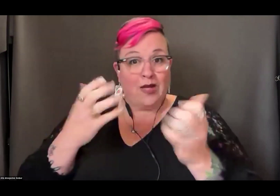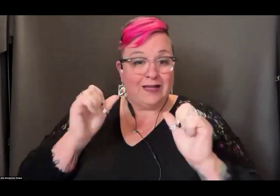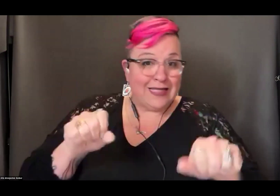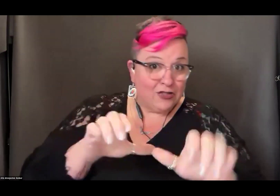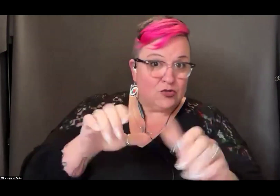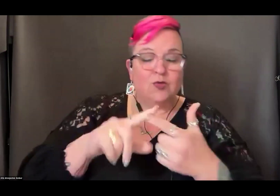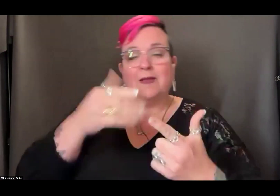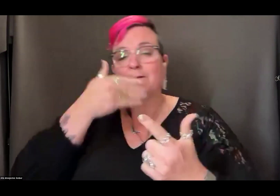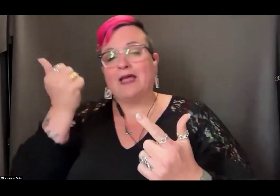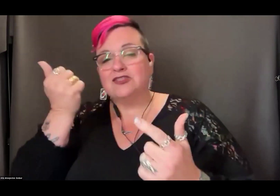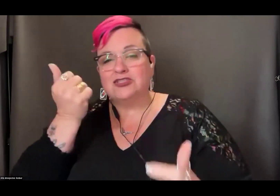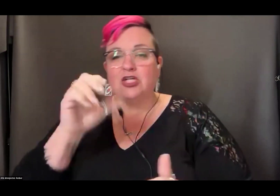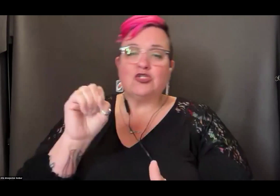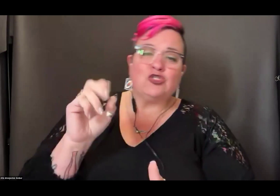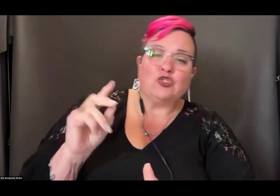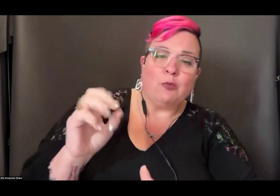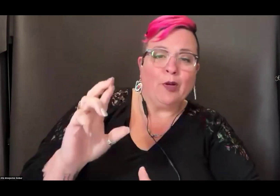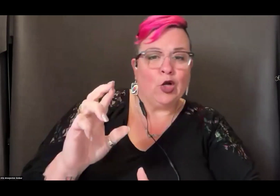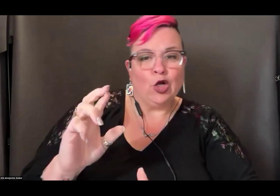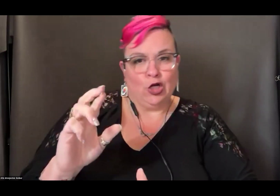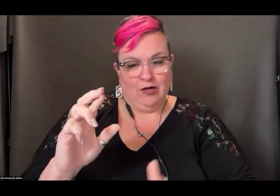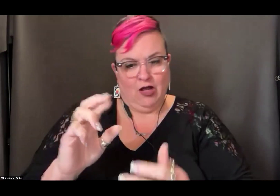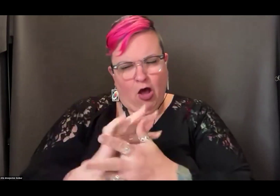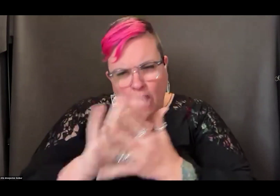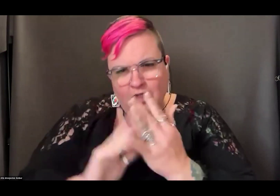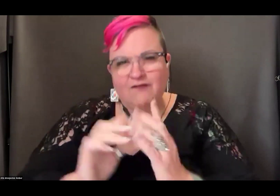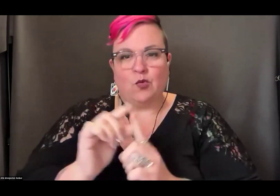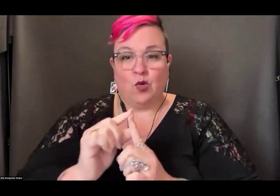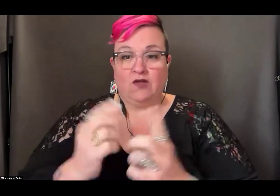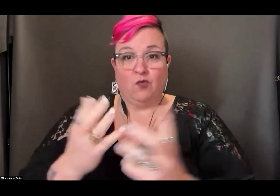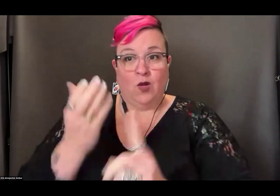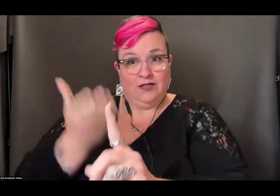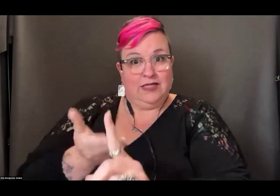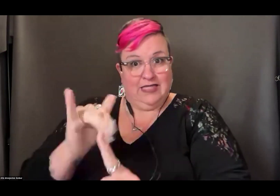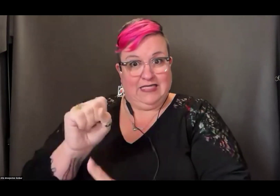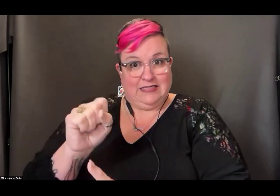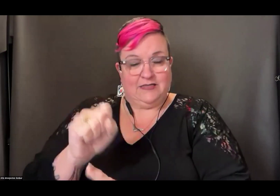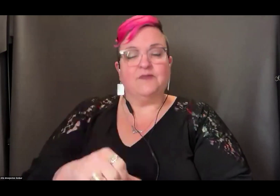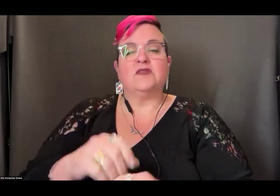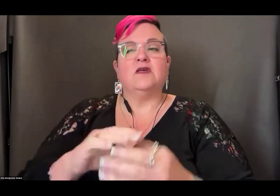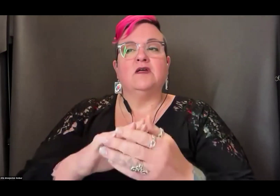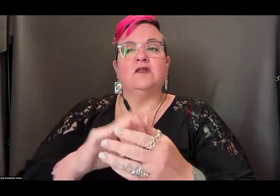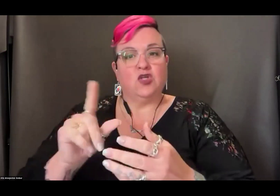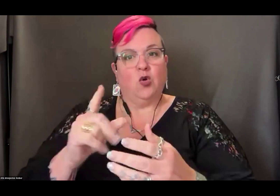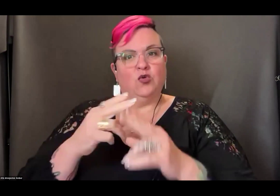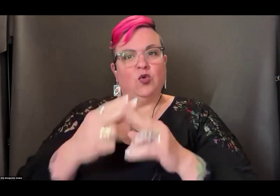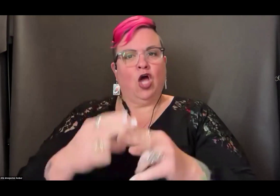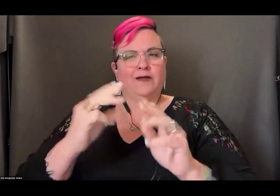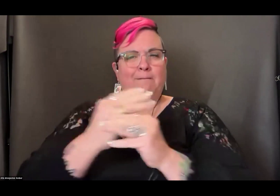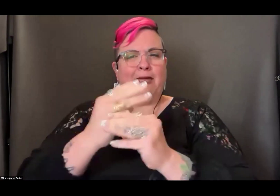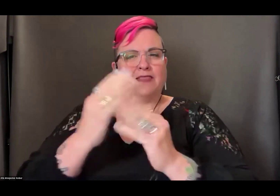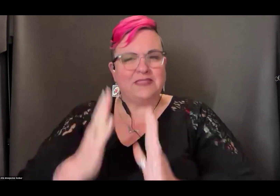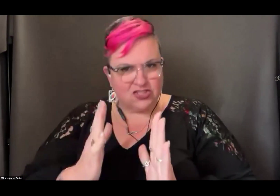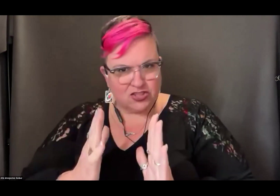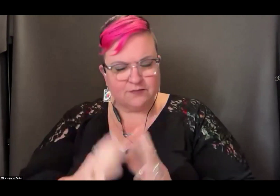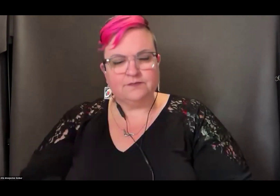the best, the super, all of those words of what it is. In this case, a mathematician. And also,